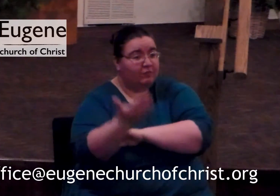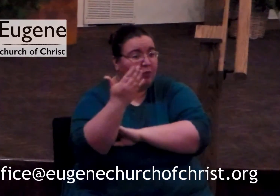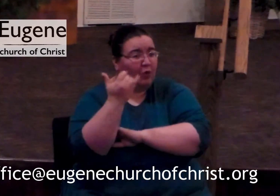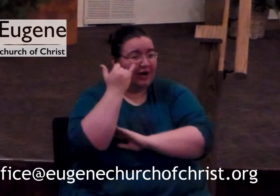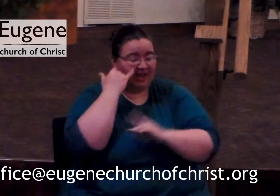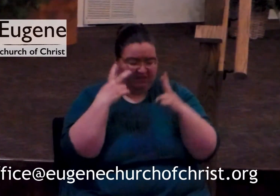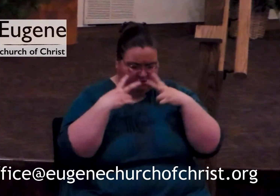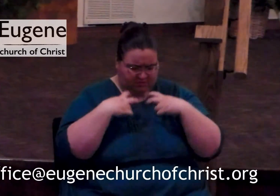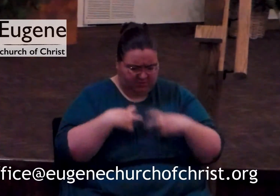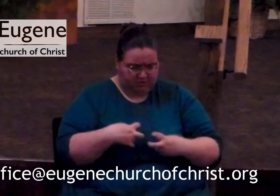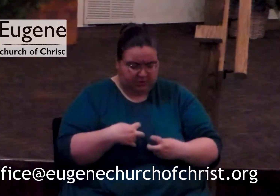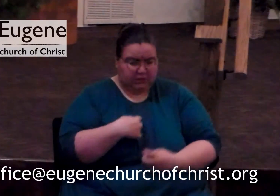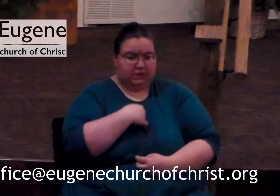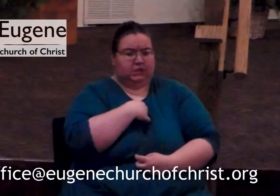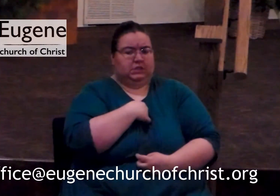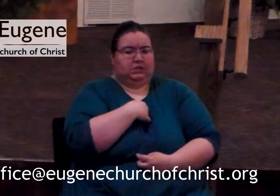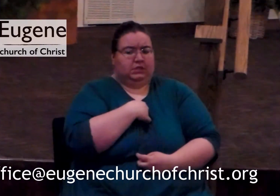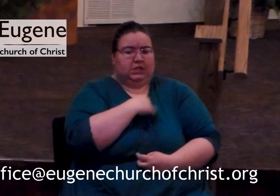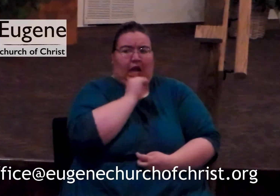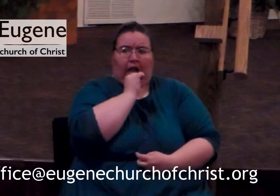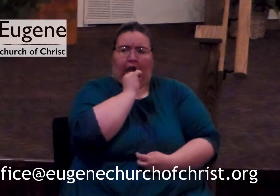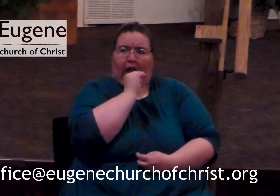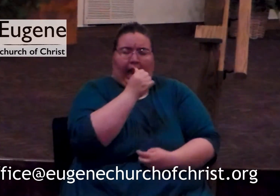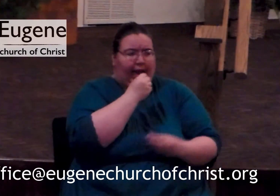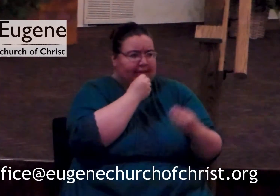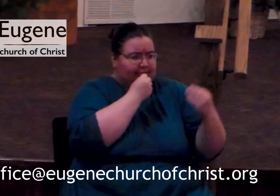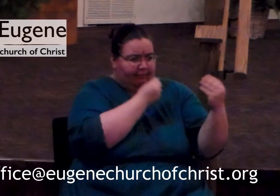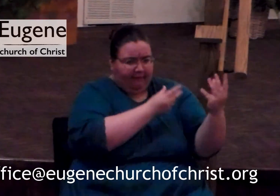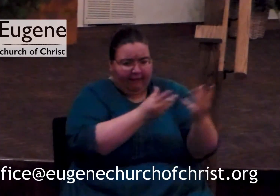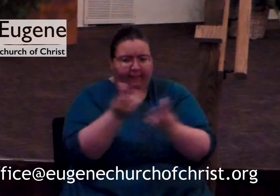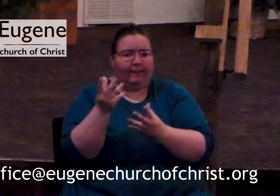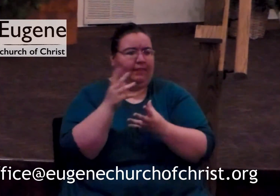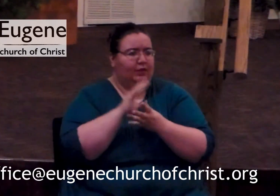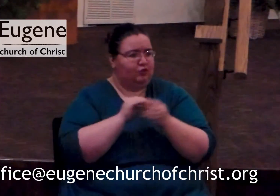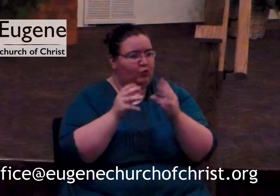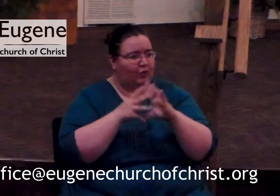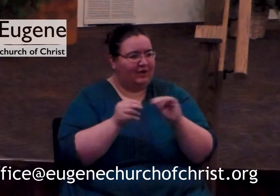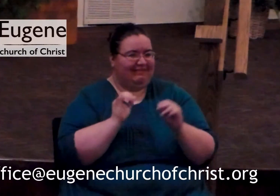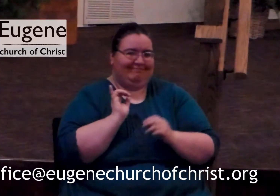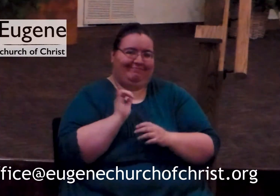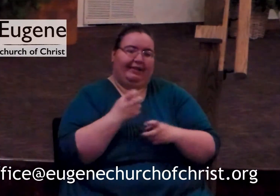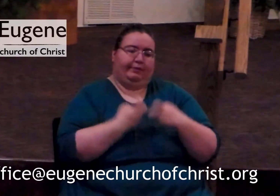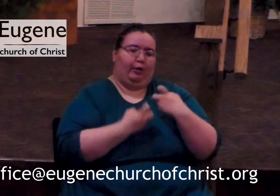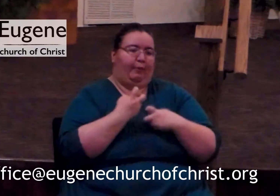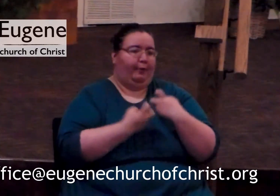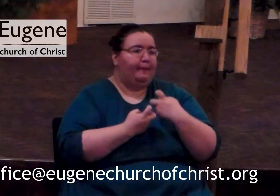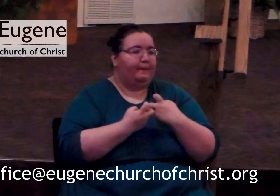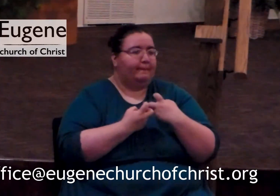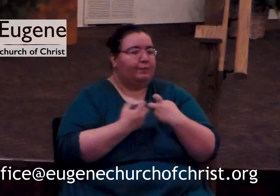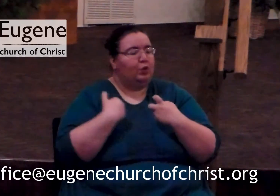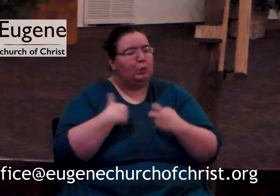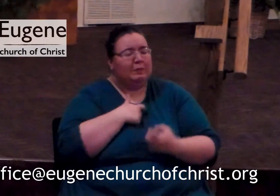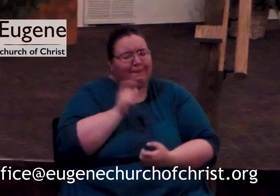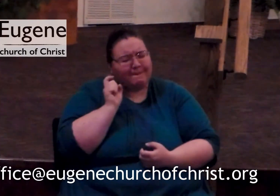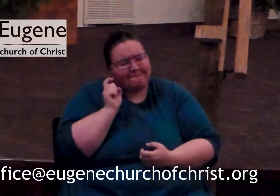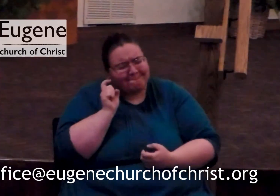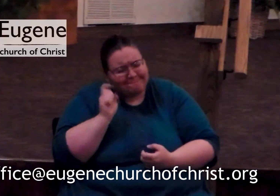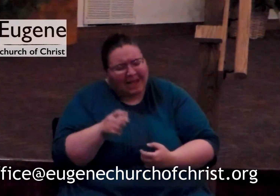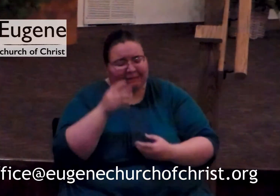us. We've got to tell the story. We've got to share the good news. We have got to be the people who sow the